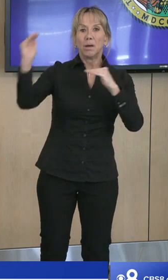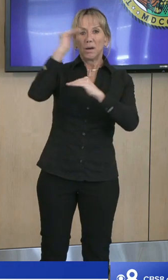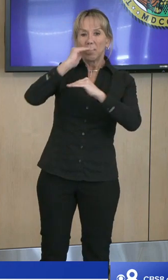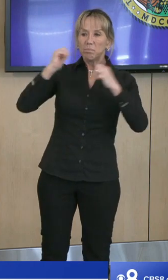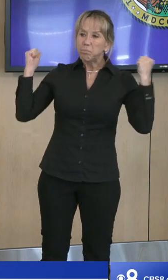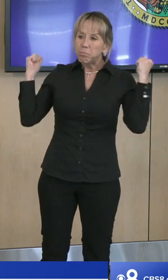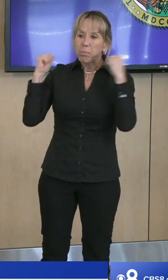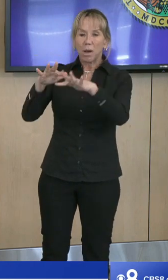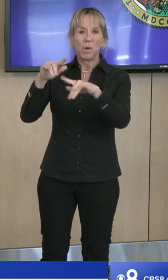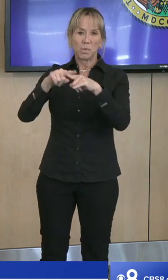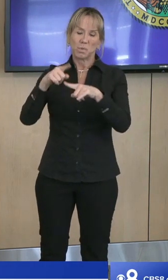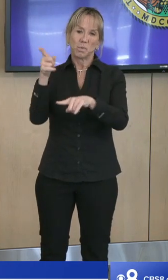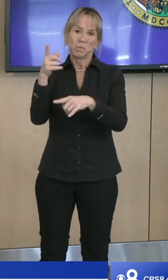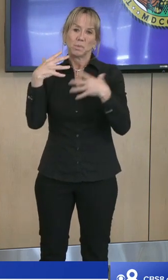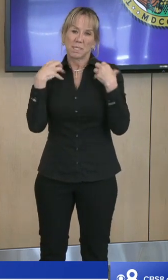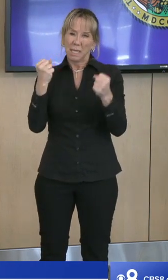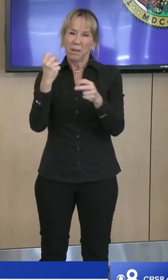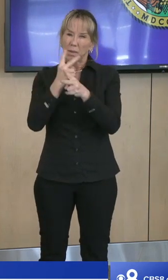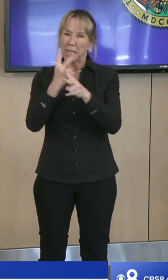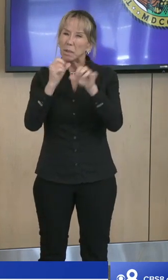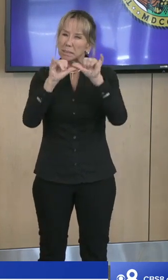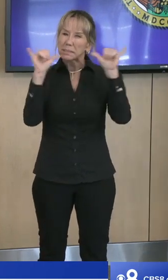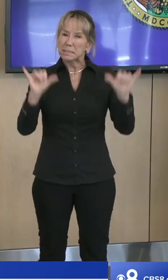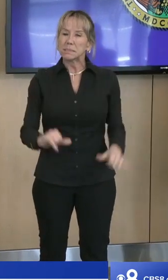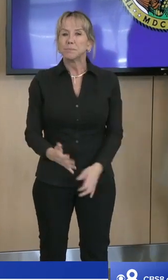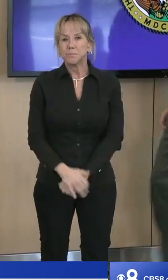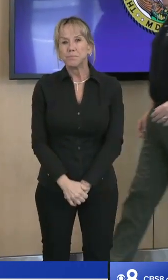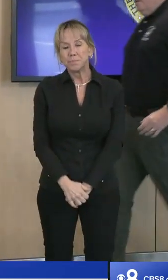healthcare system. Thank you.